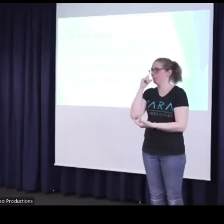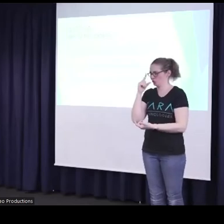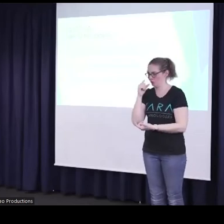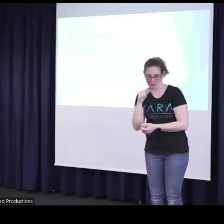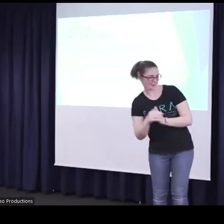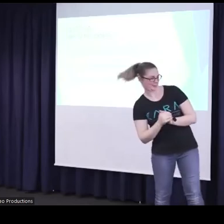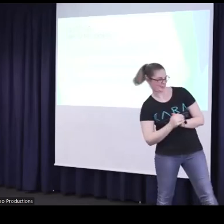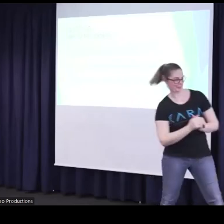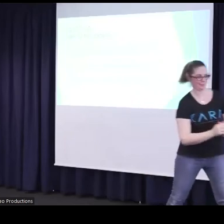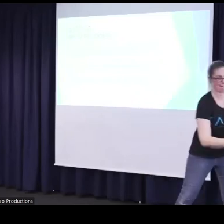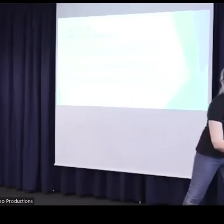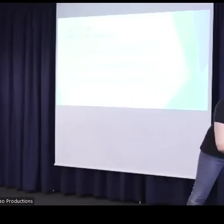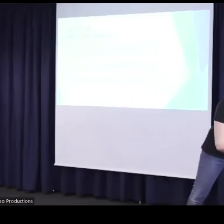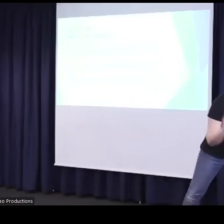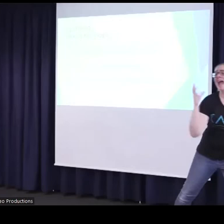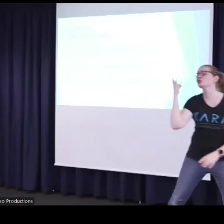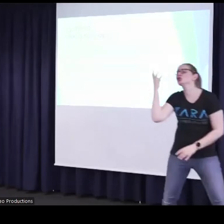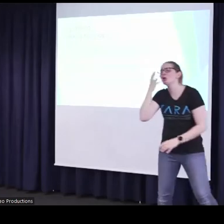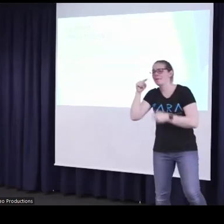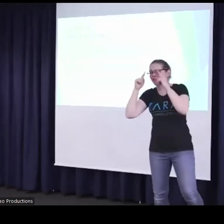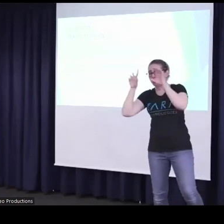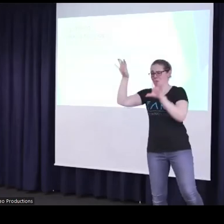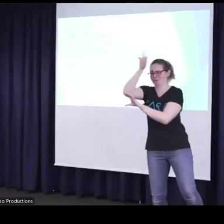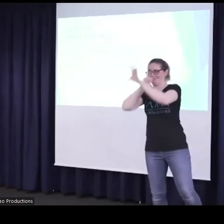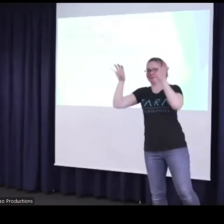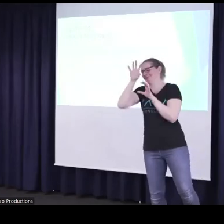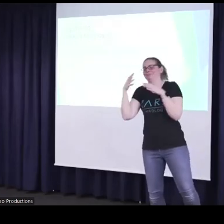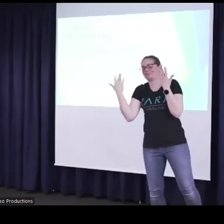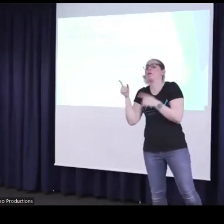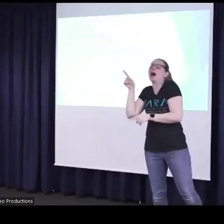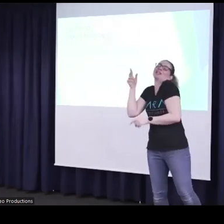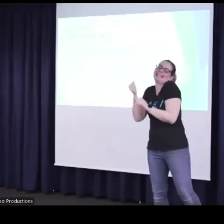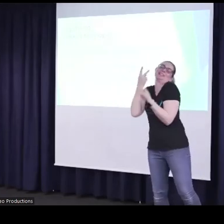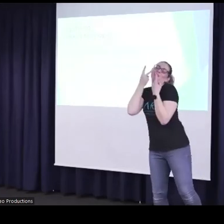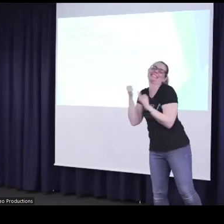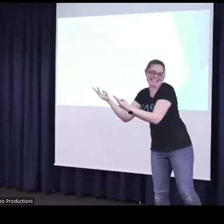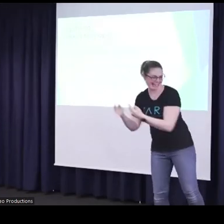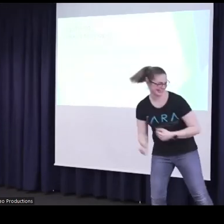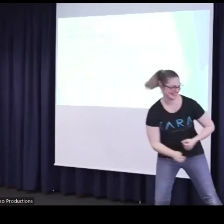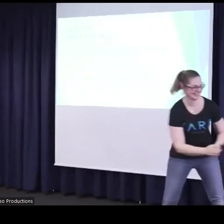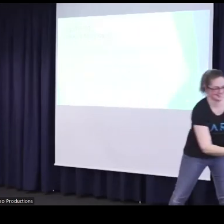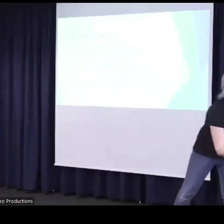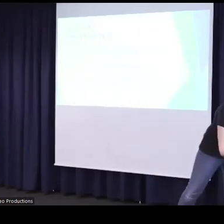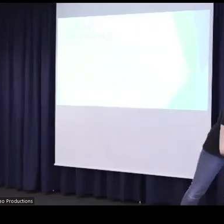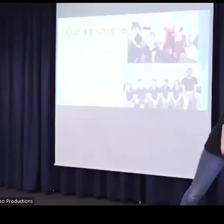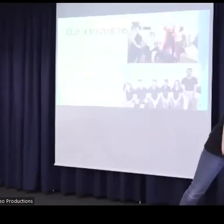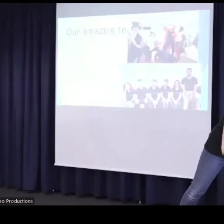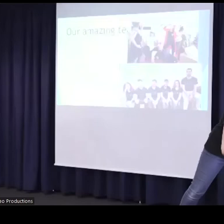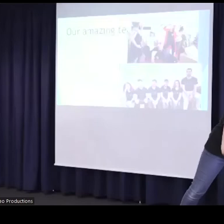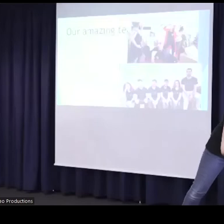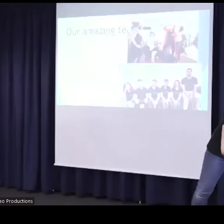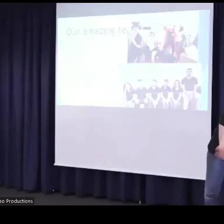and the people who can make this possible. And also sorry about all of the photos, but you'll get to see the